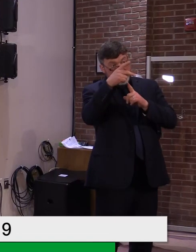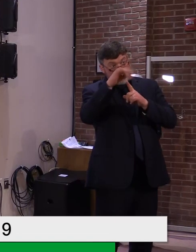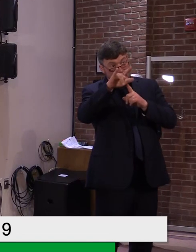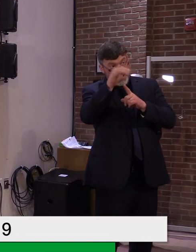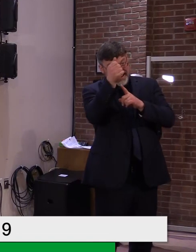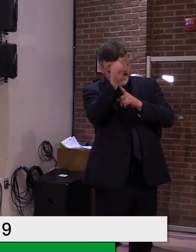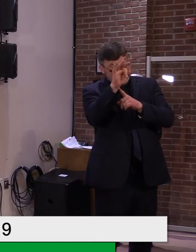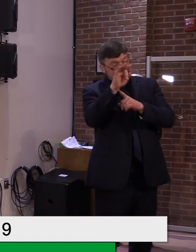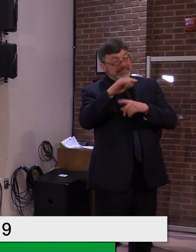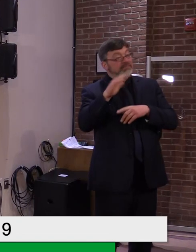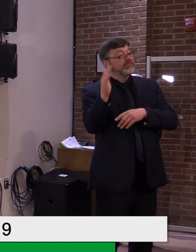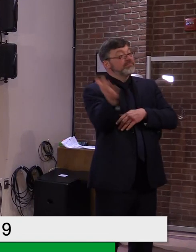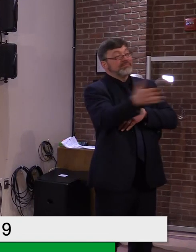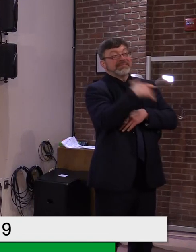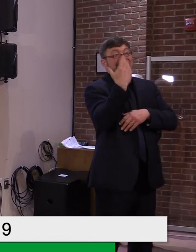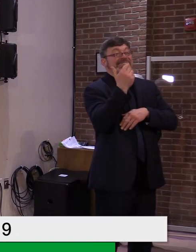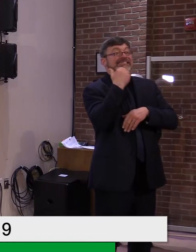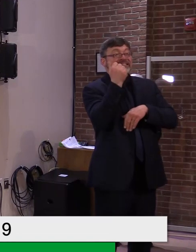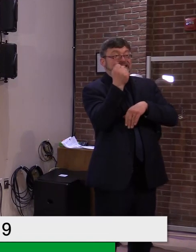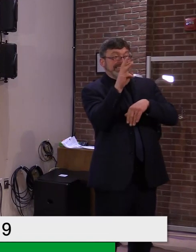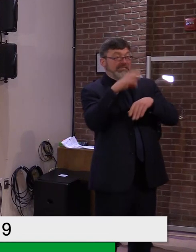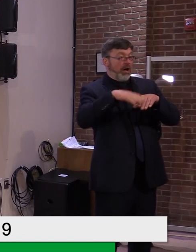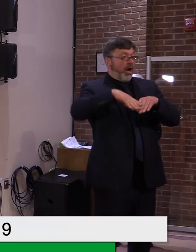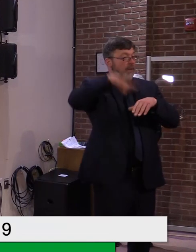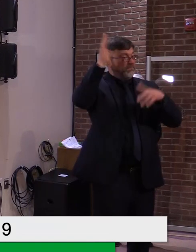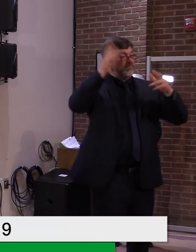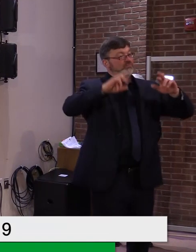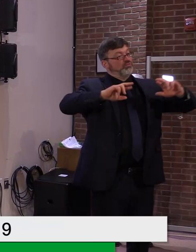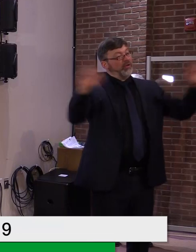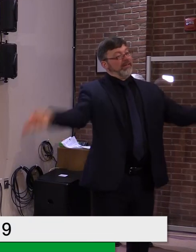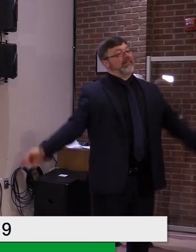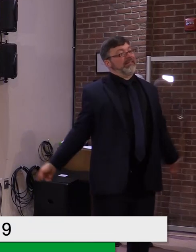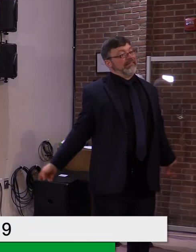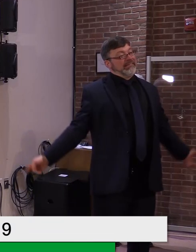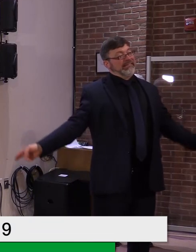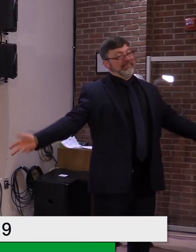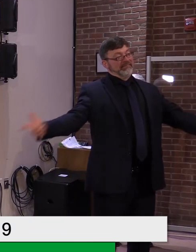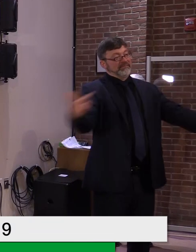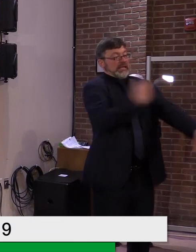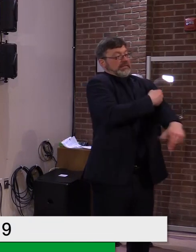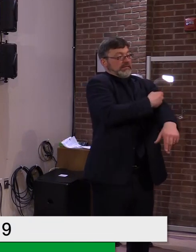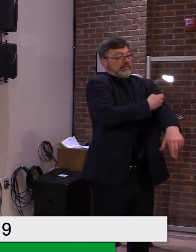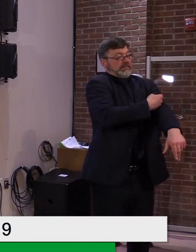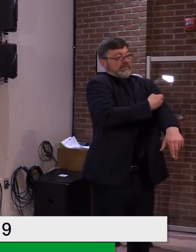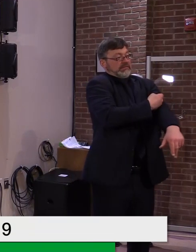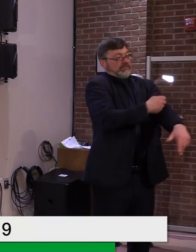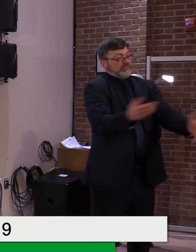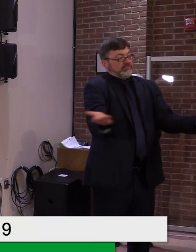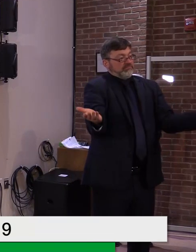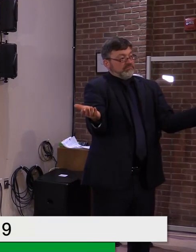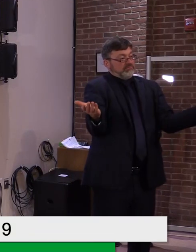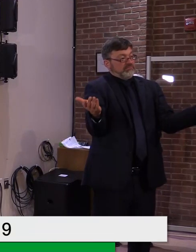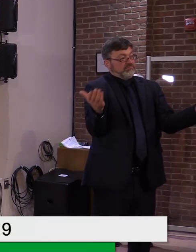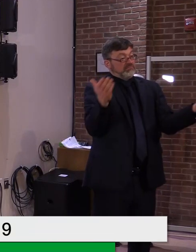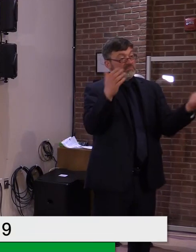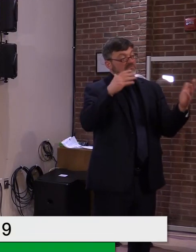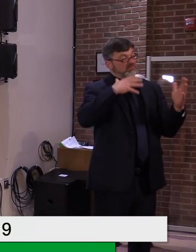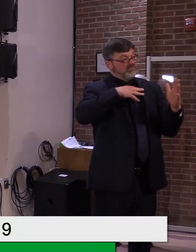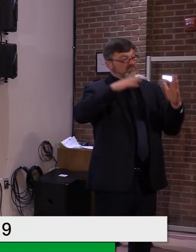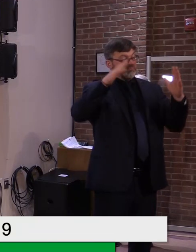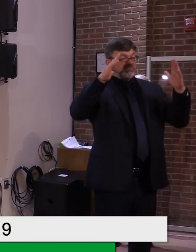vaccine. And like I said, I feel by the 4th of July we'll be back to normal. So everything should be